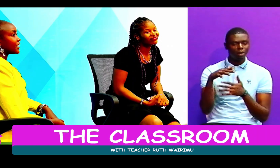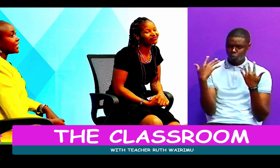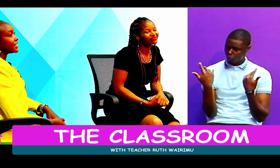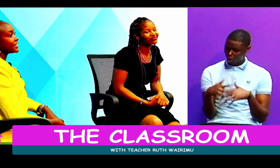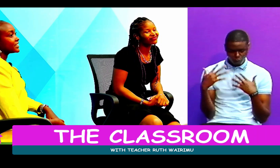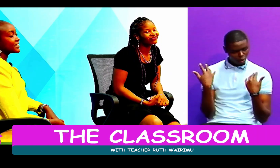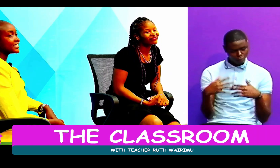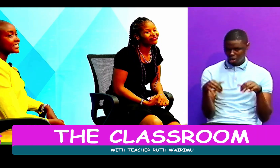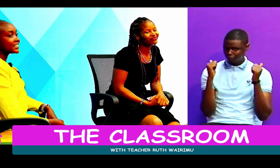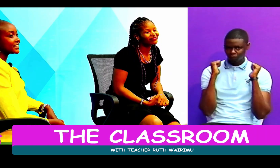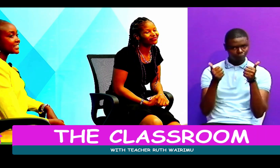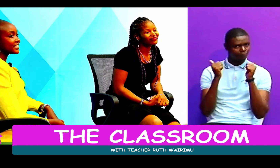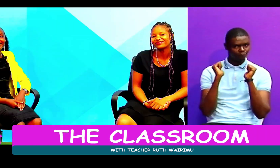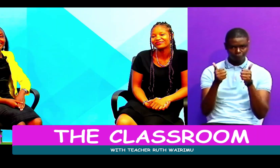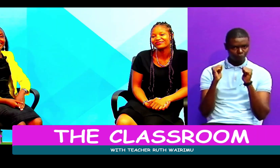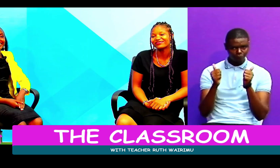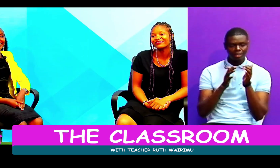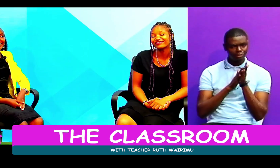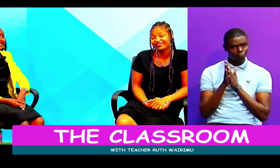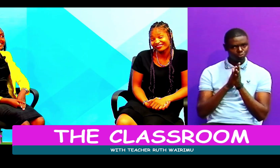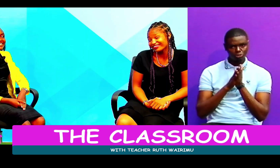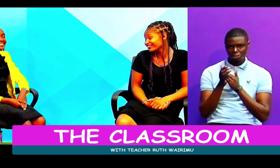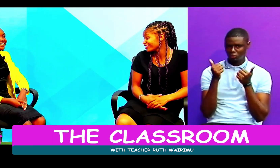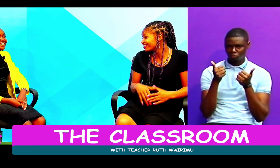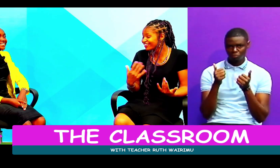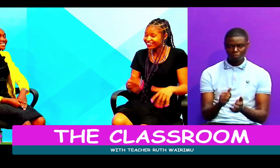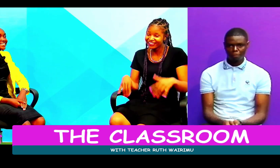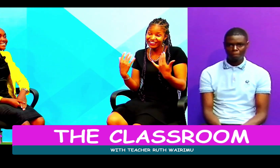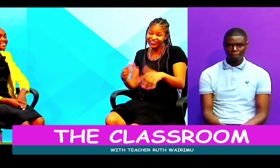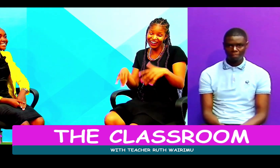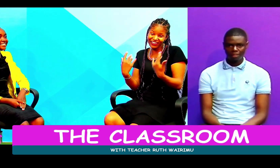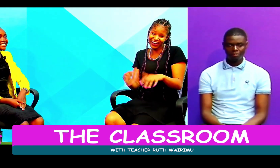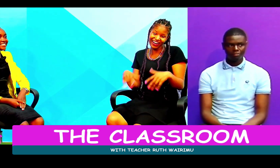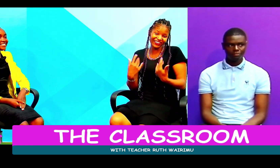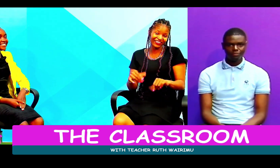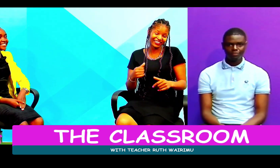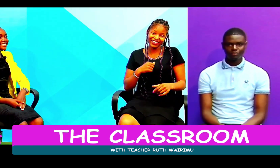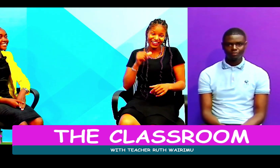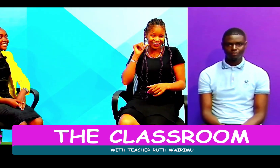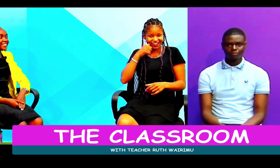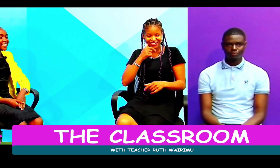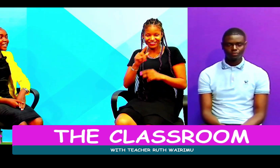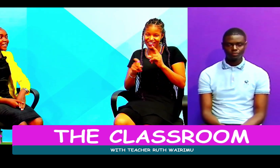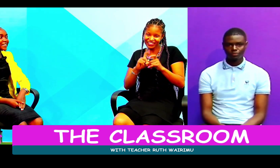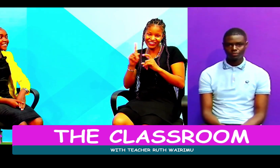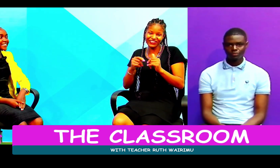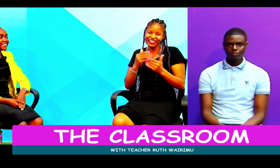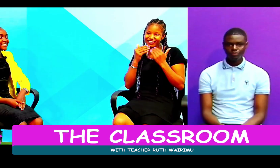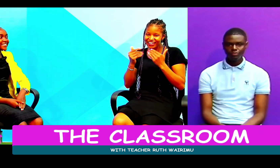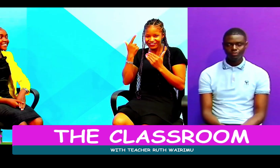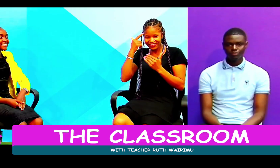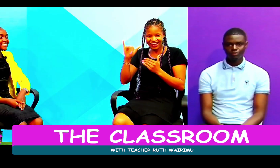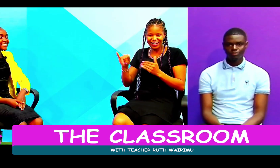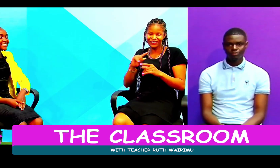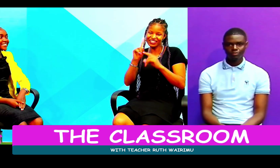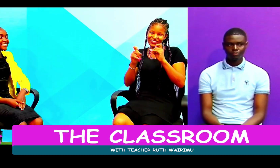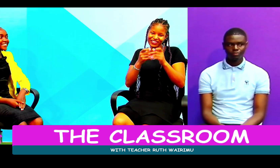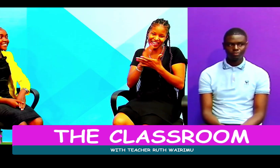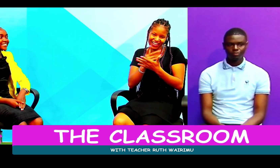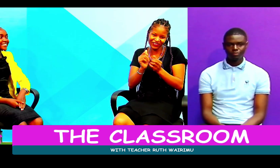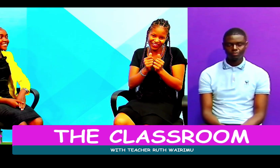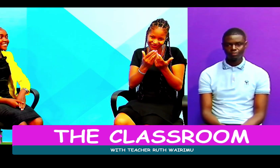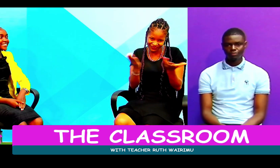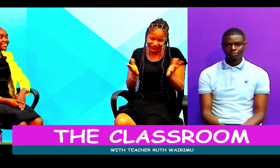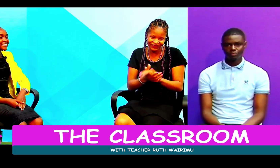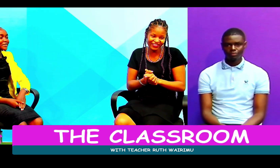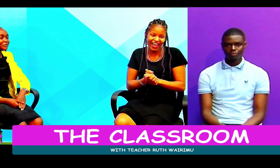Yeah. Wow. Thank you for